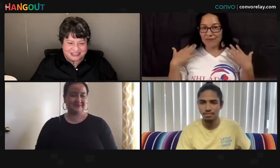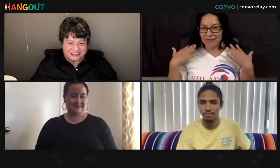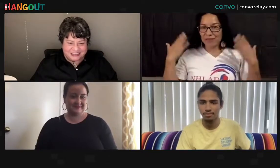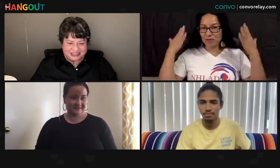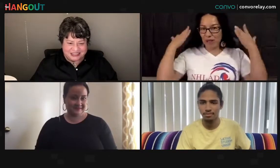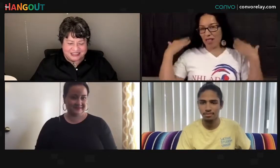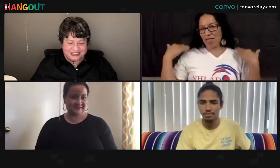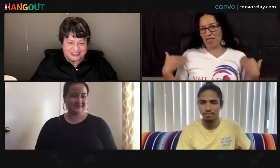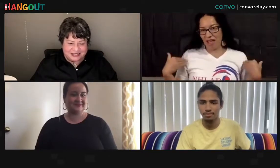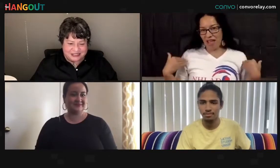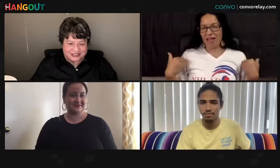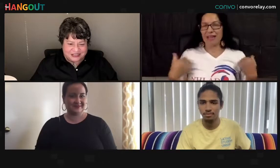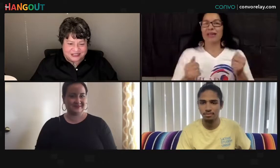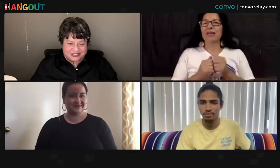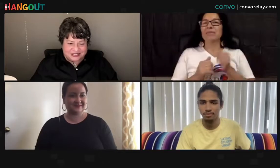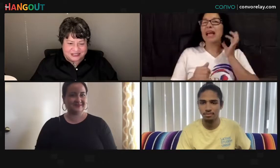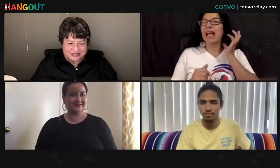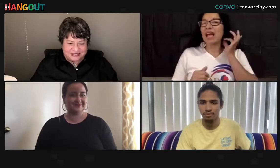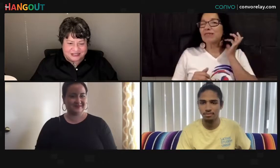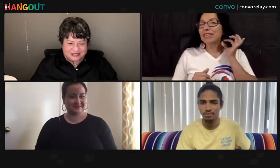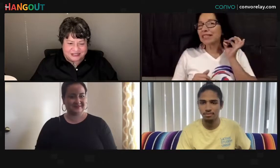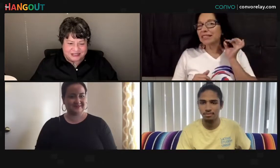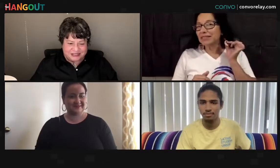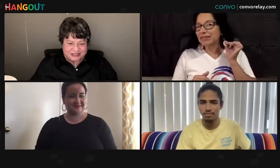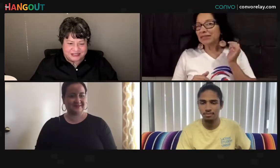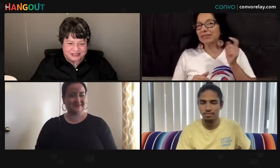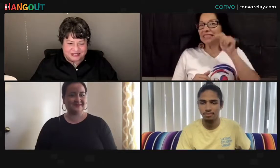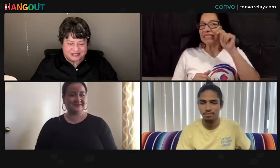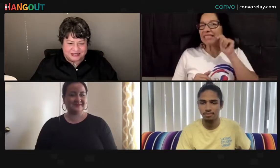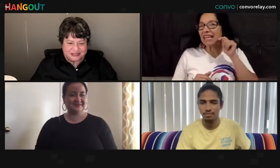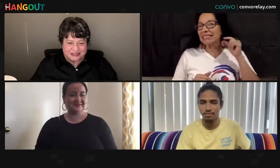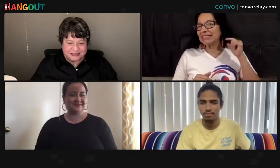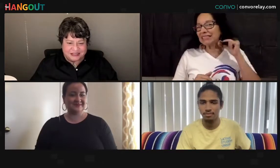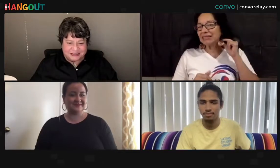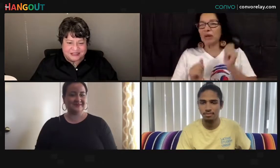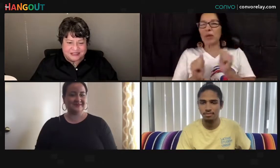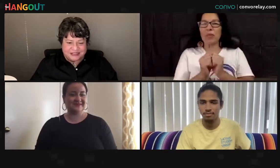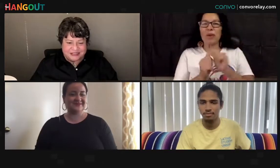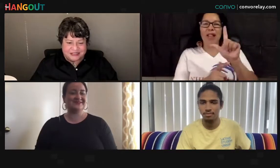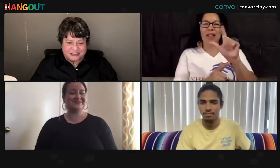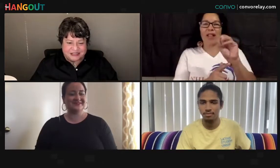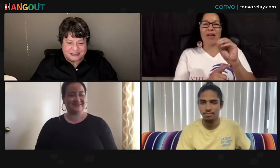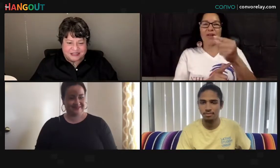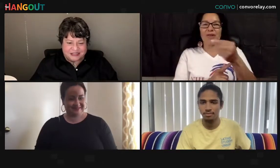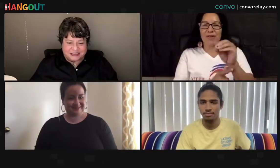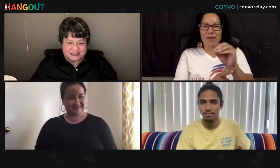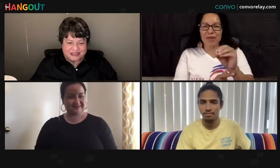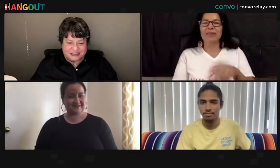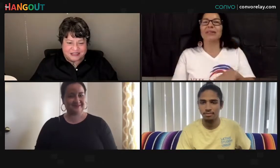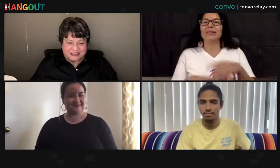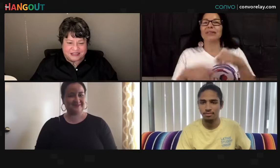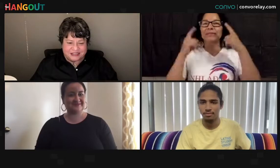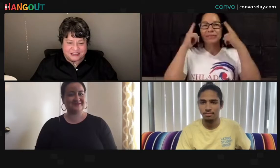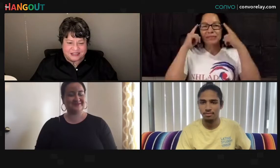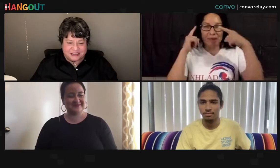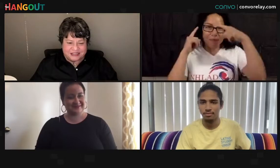I have black wavy hair, long hair, with long dangly tan earrings with a logo on